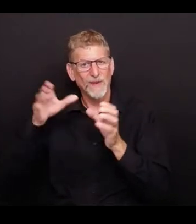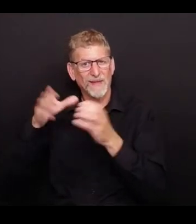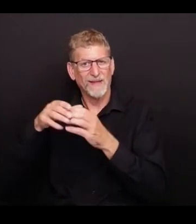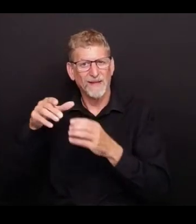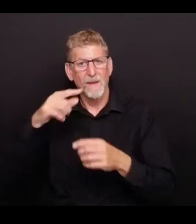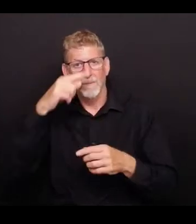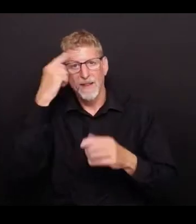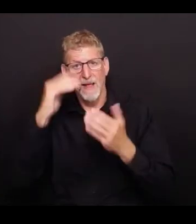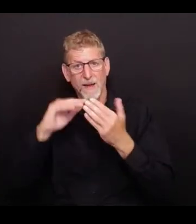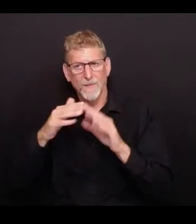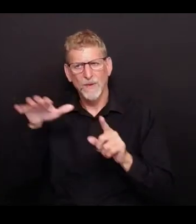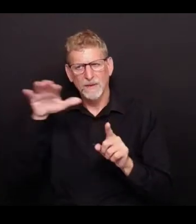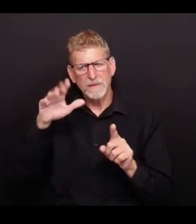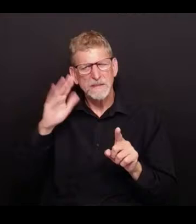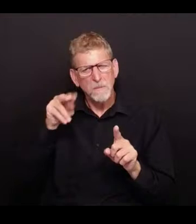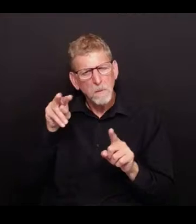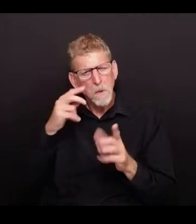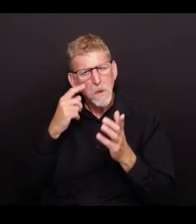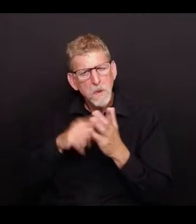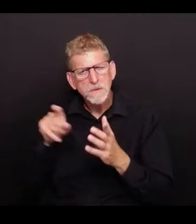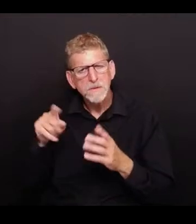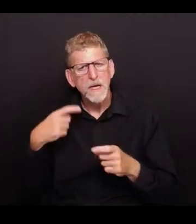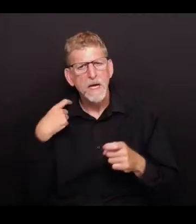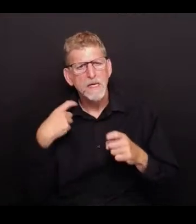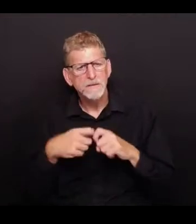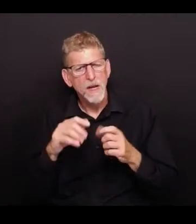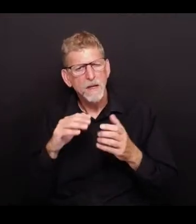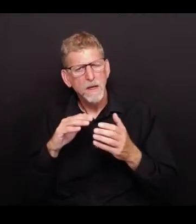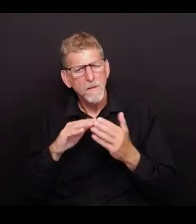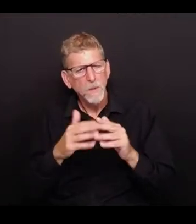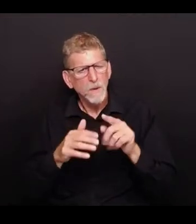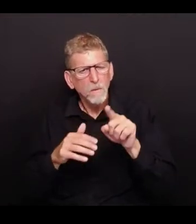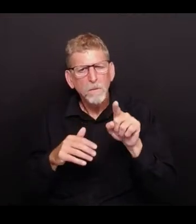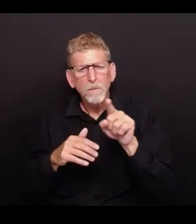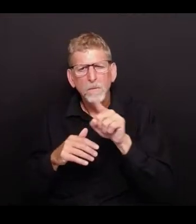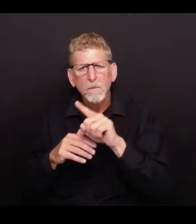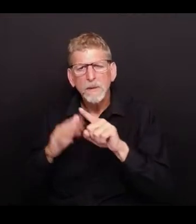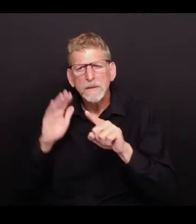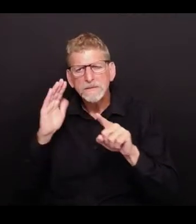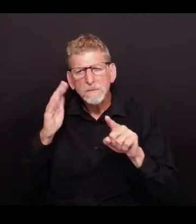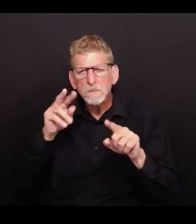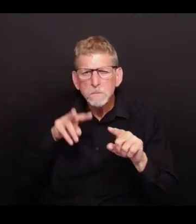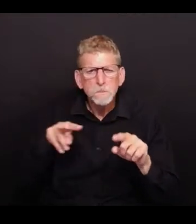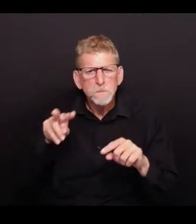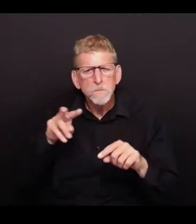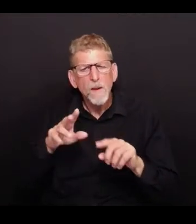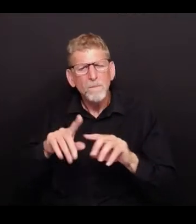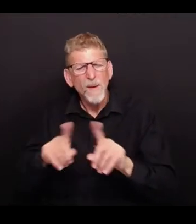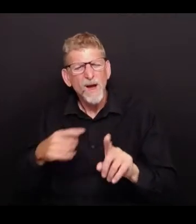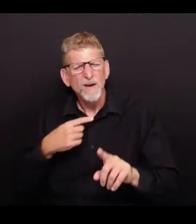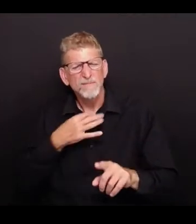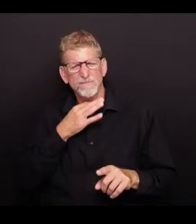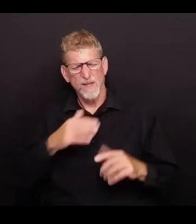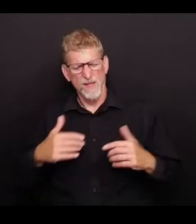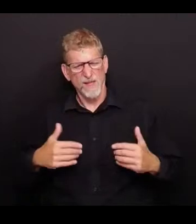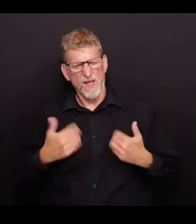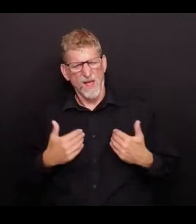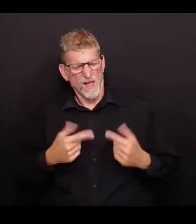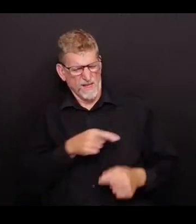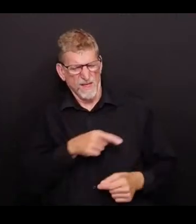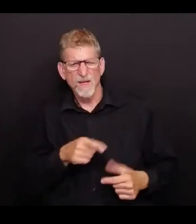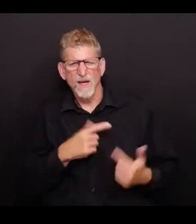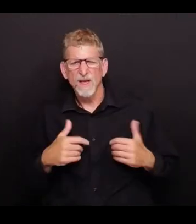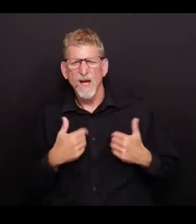the Black community and among Hispanics, vaccinated. But the younger people, like 15